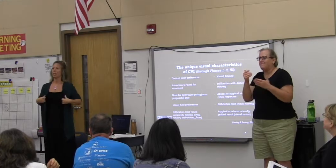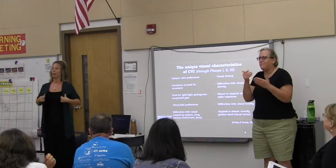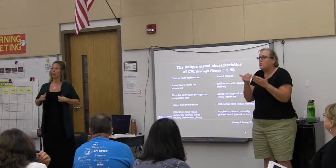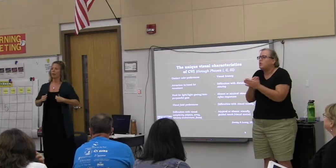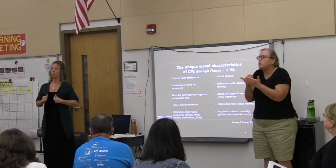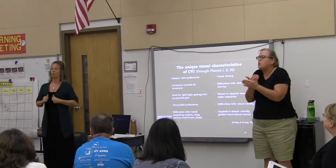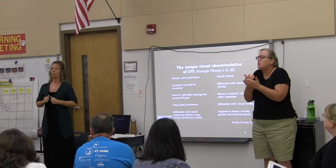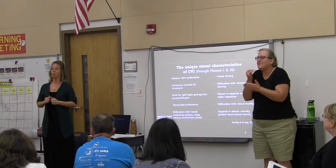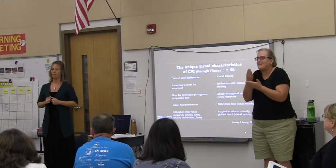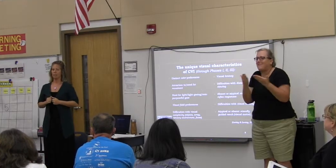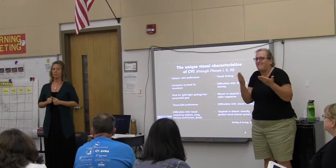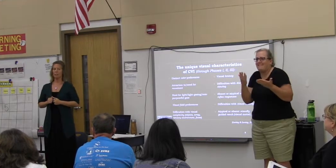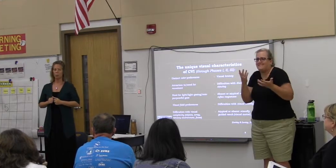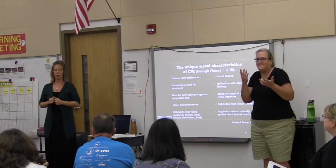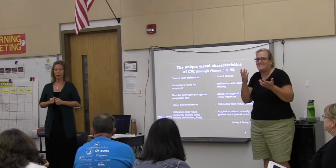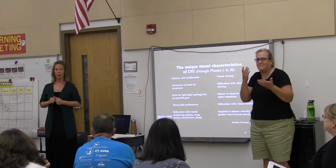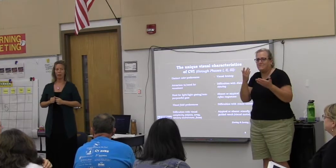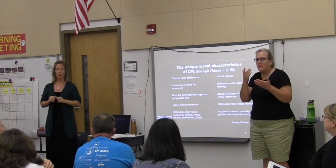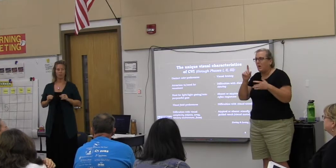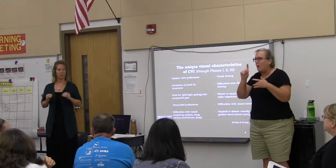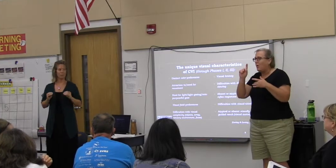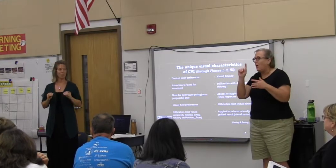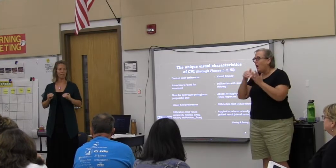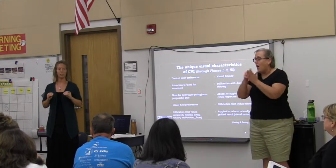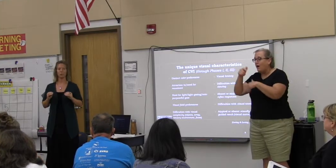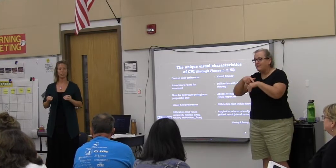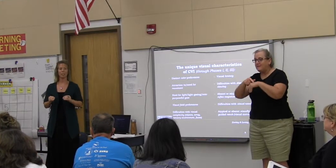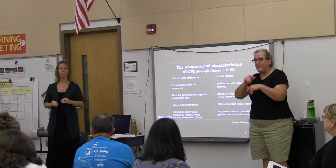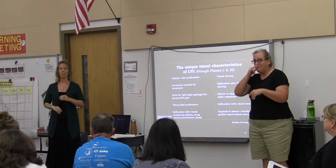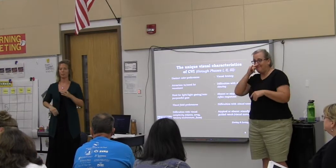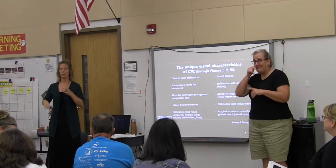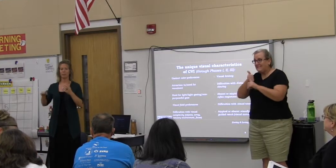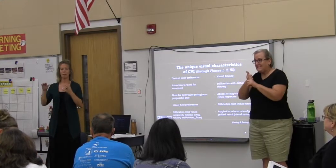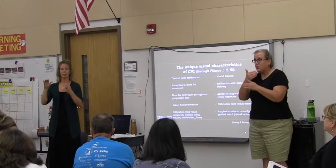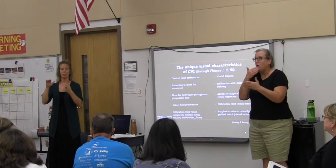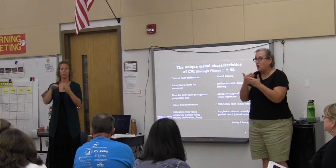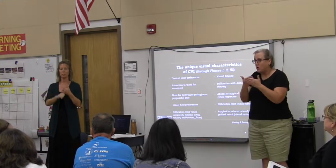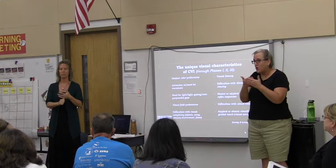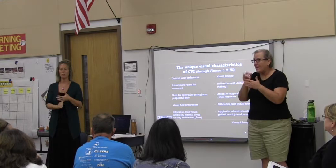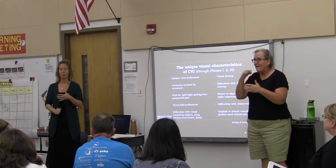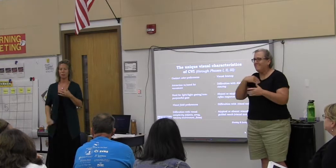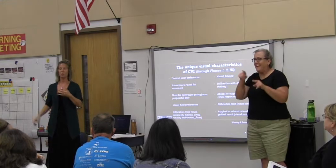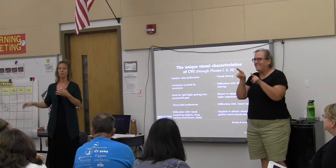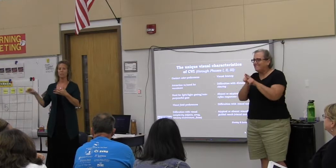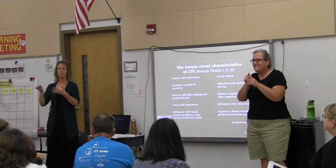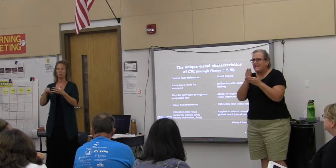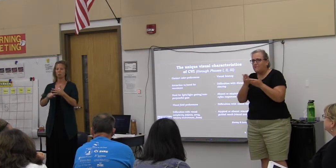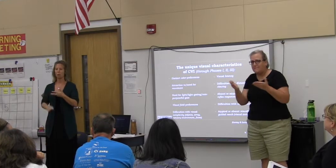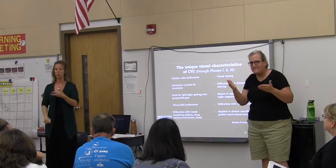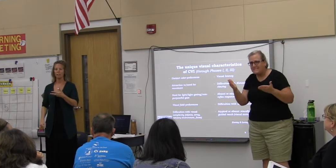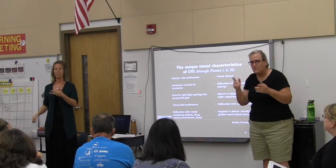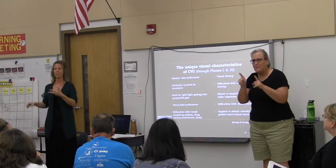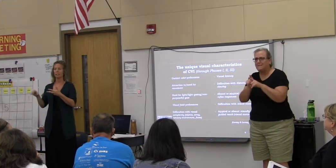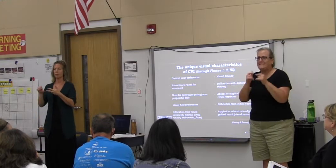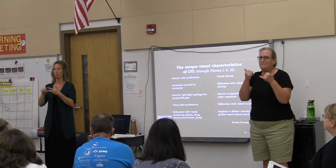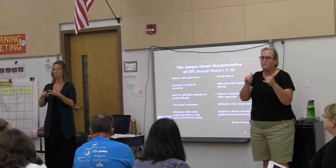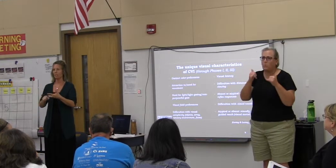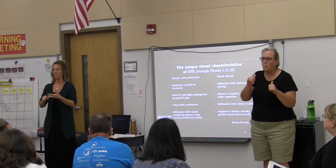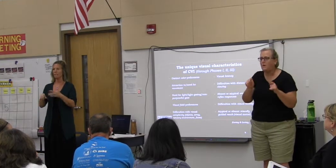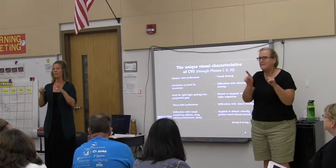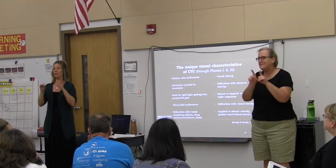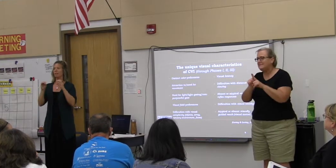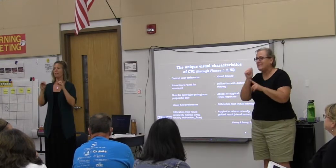things. This is where oftentimes our kids are really good. They have the same materials, the same toys, the